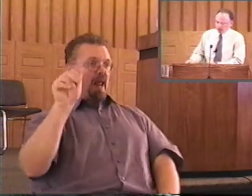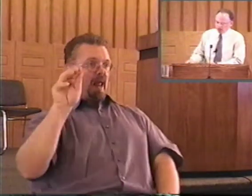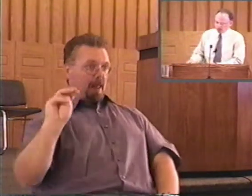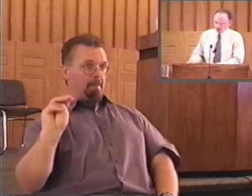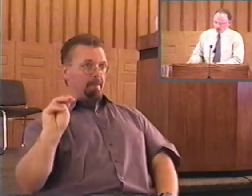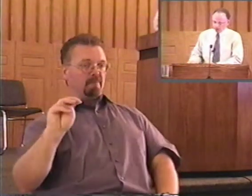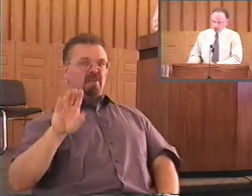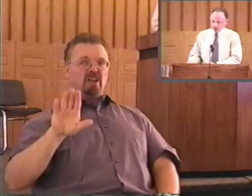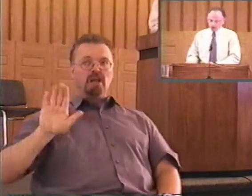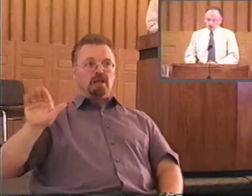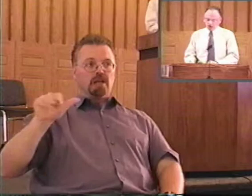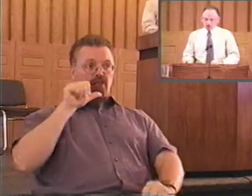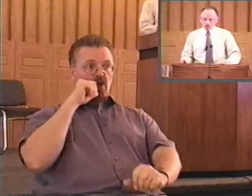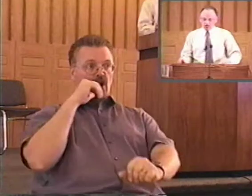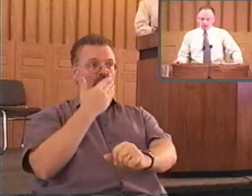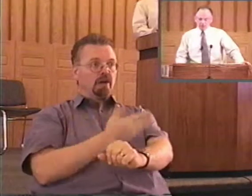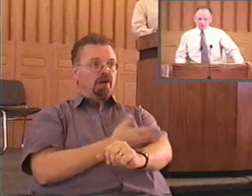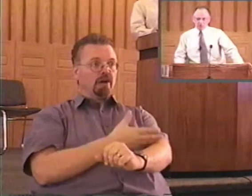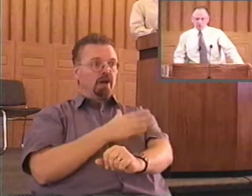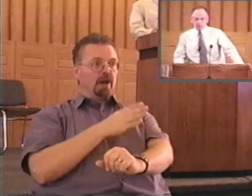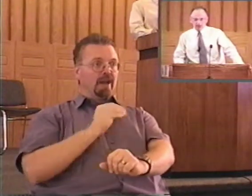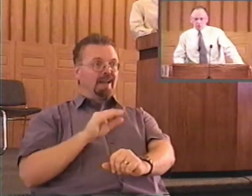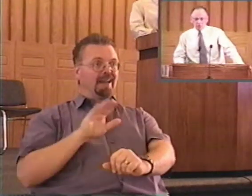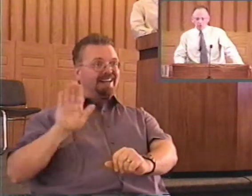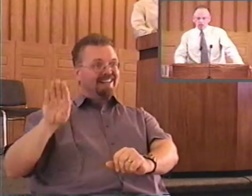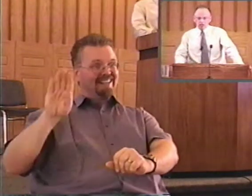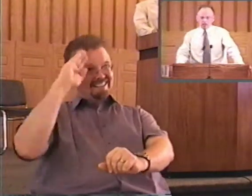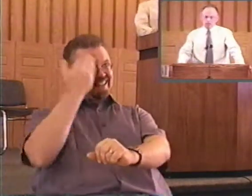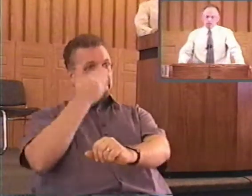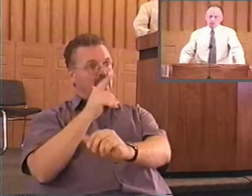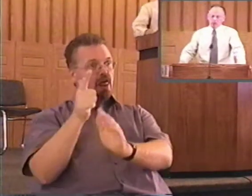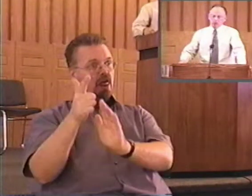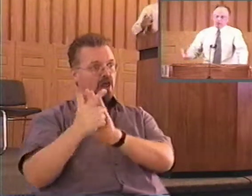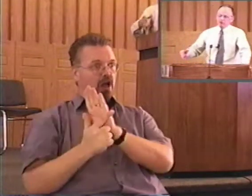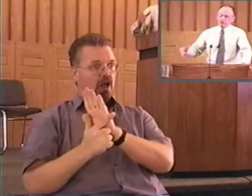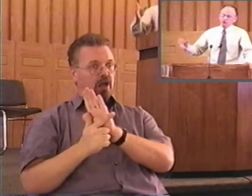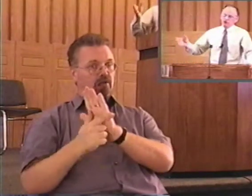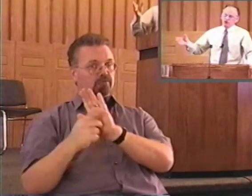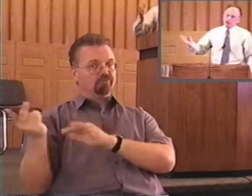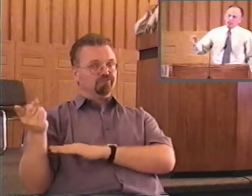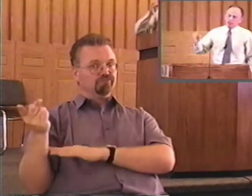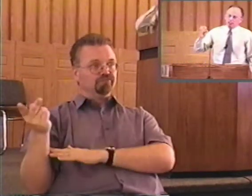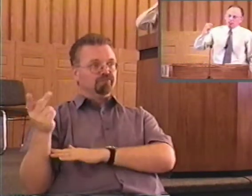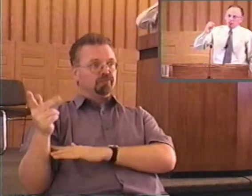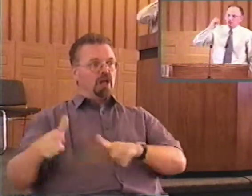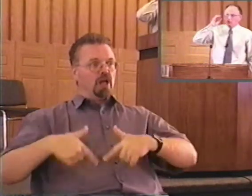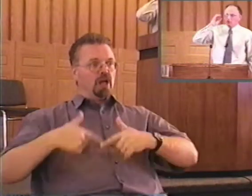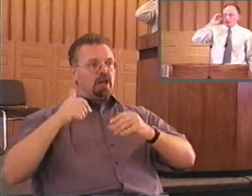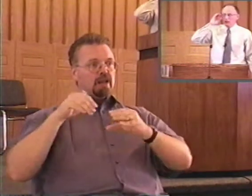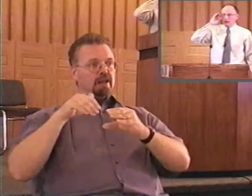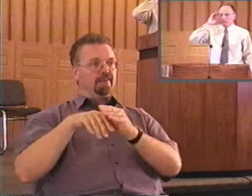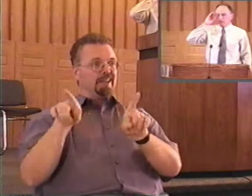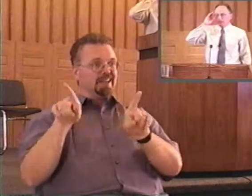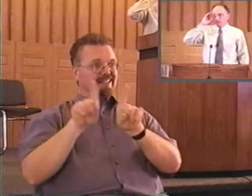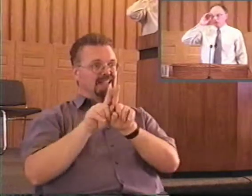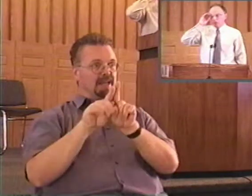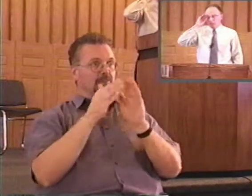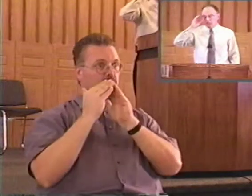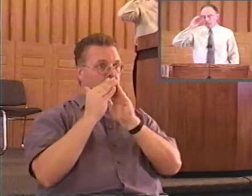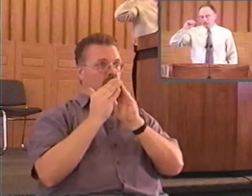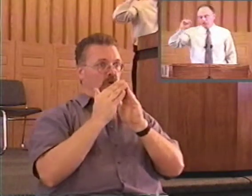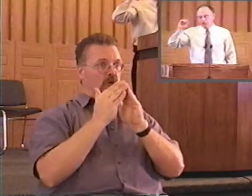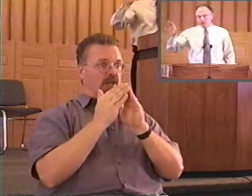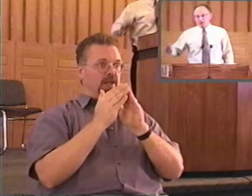Graham's daughter and her and his son-in-law lived in the same community that we lived